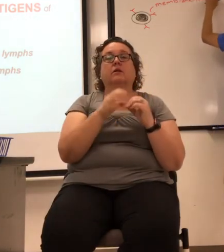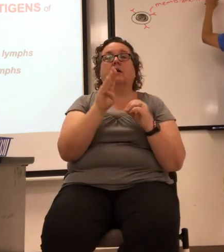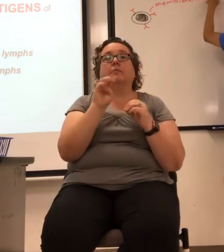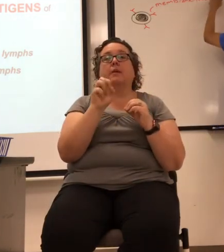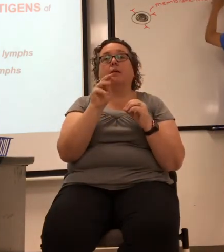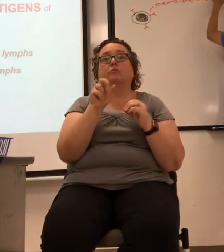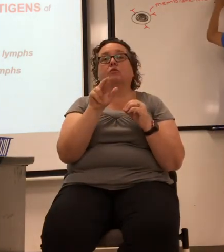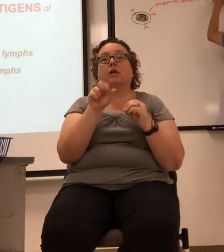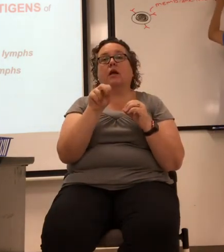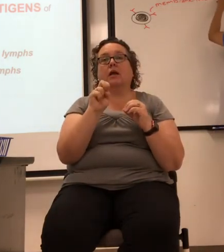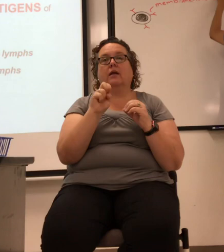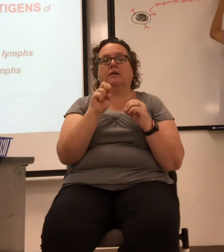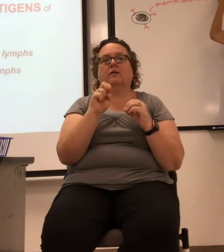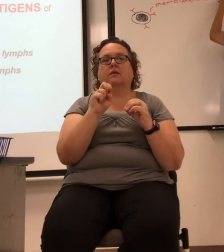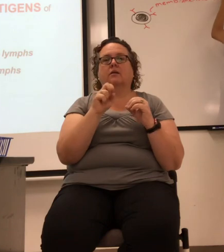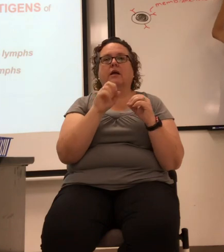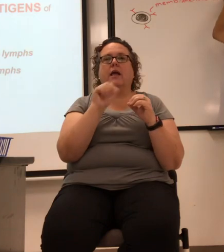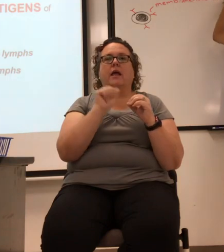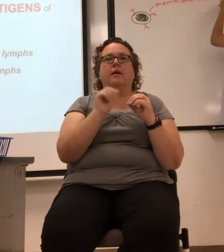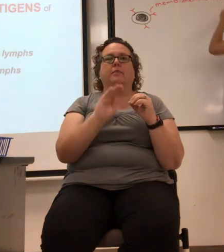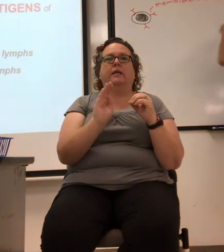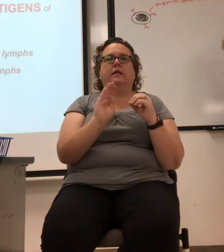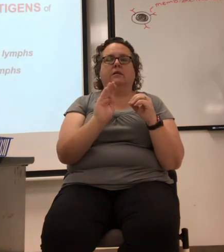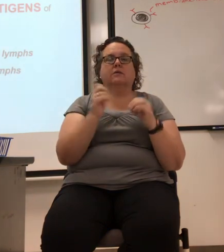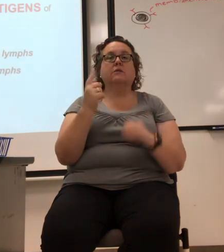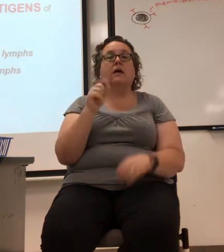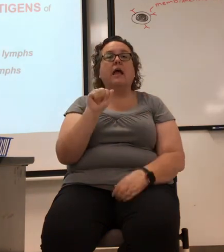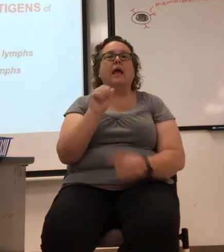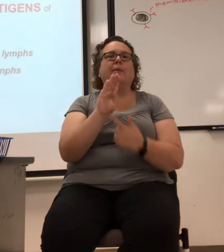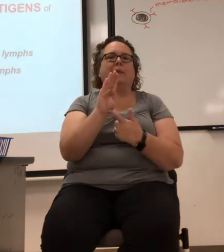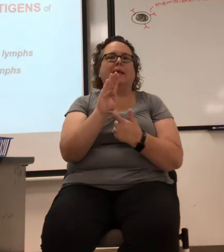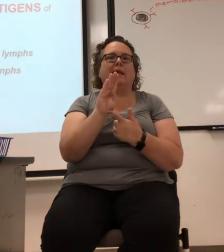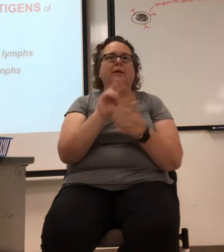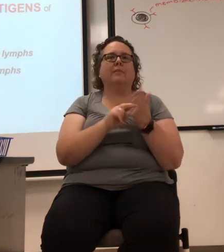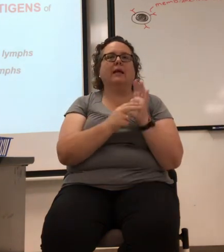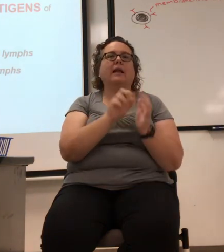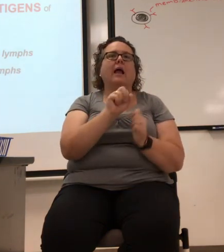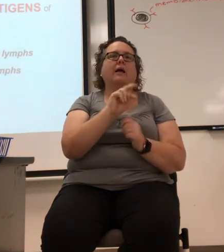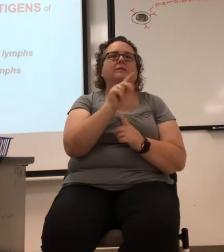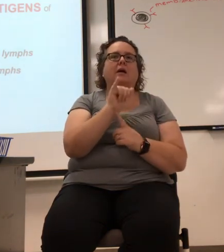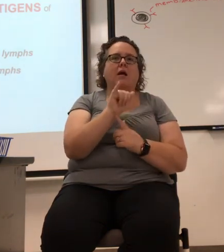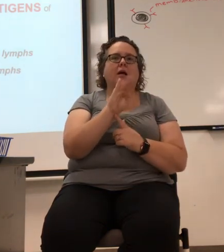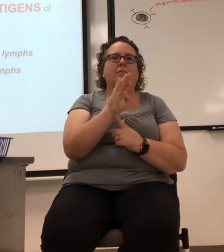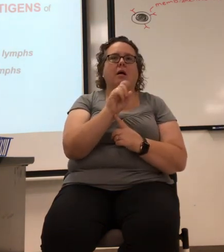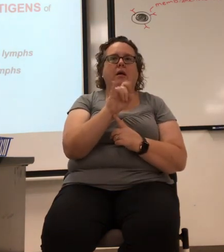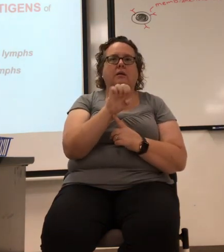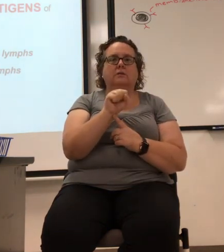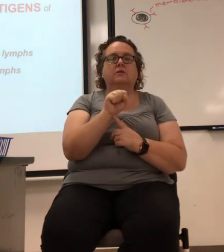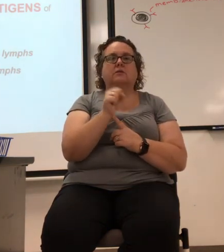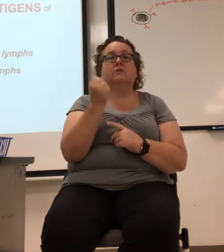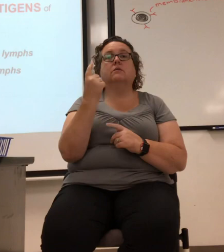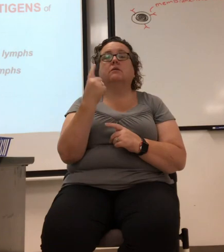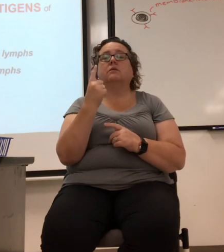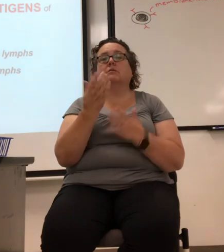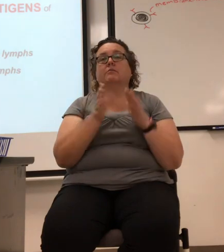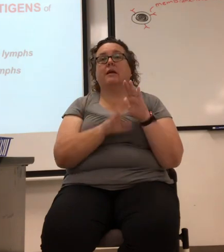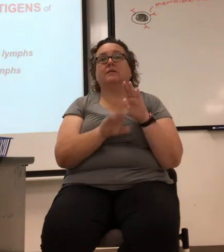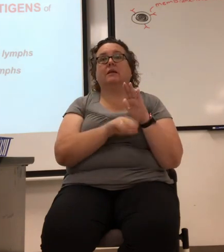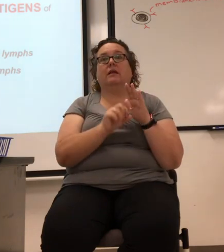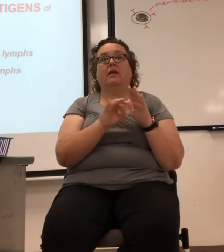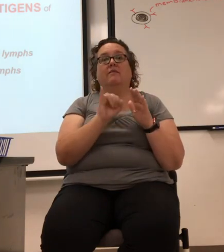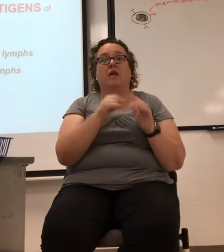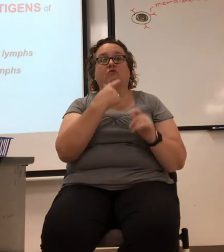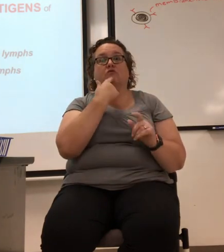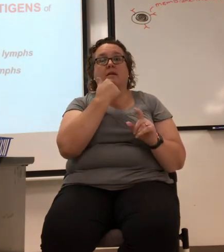Membrane-bound, ABs. ABs is my shorthand for antibodies. And you know, basically, if that